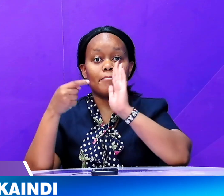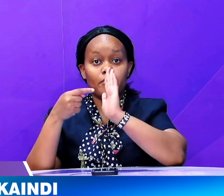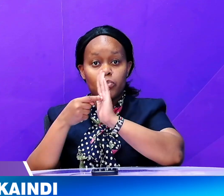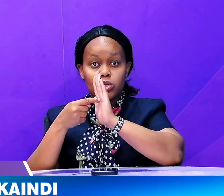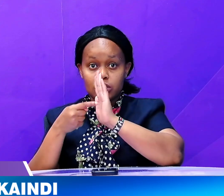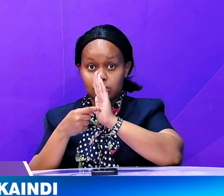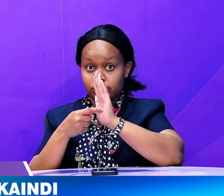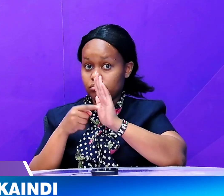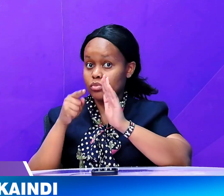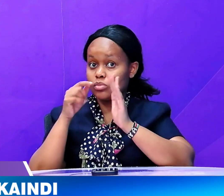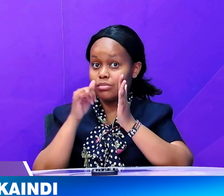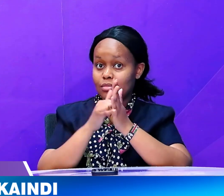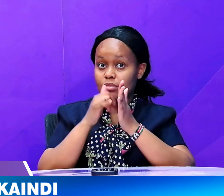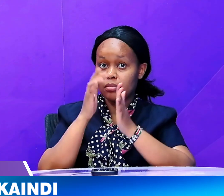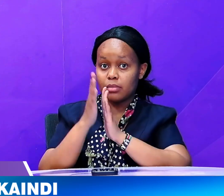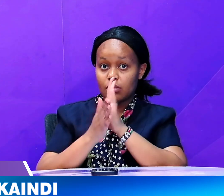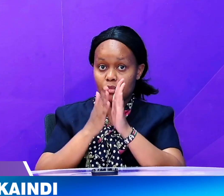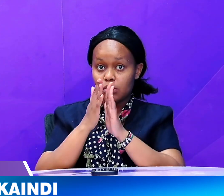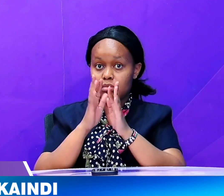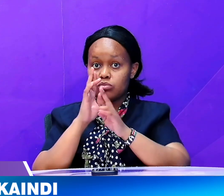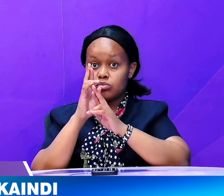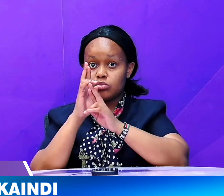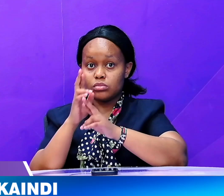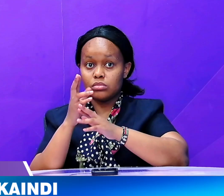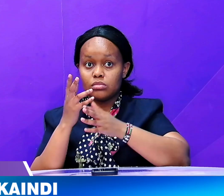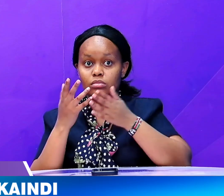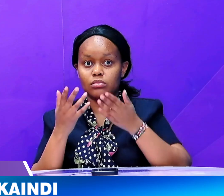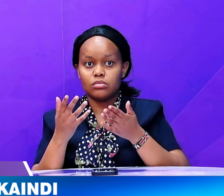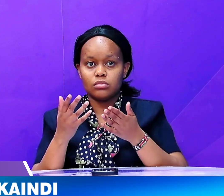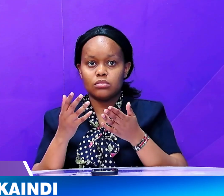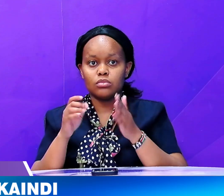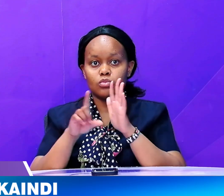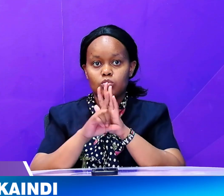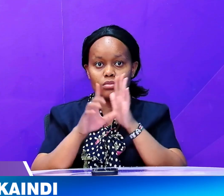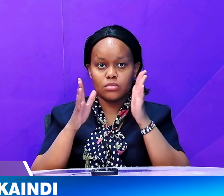Octagon CEO Fred Waswa noted that the plan